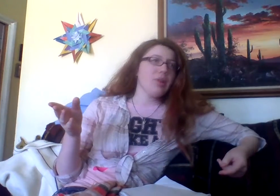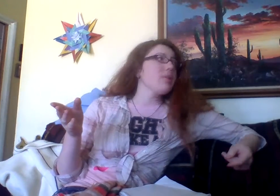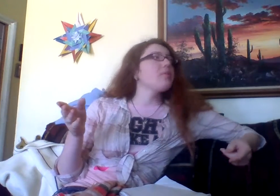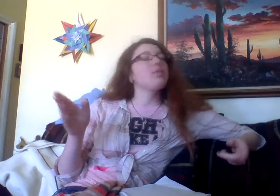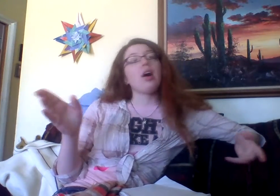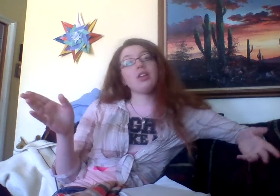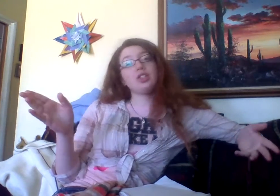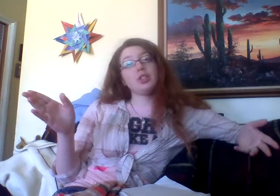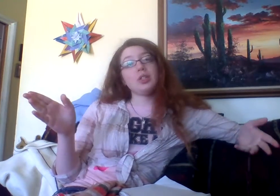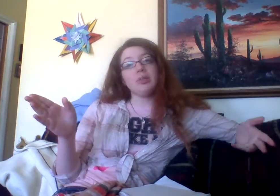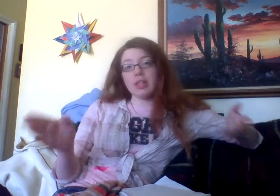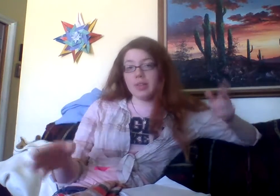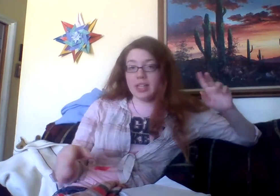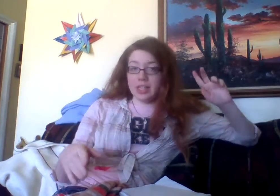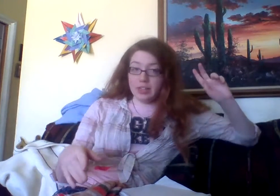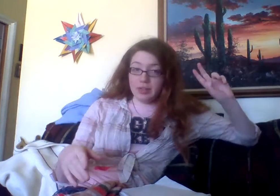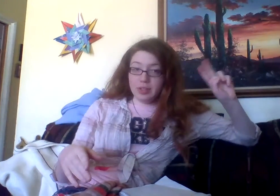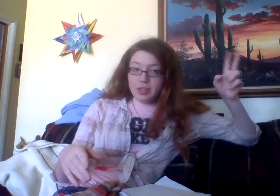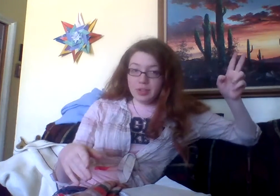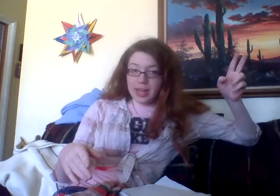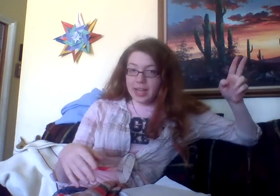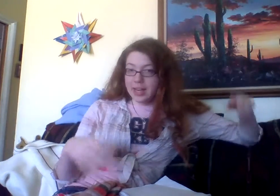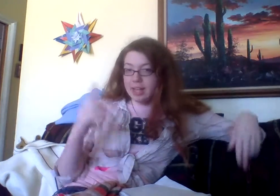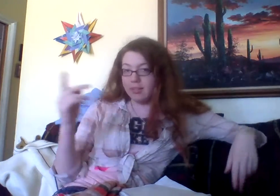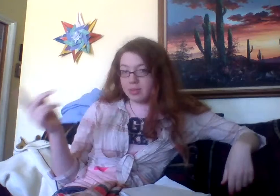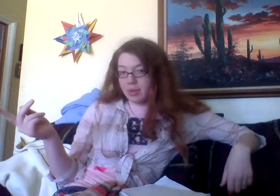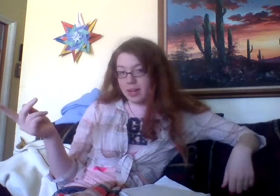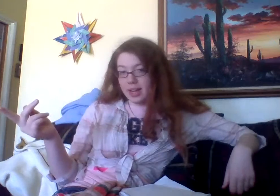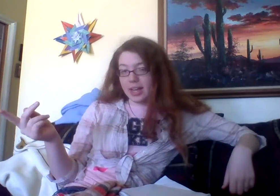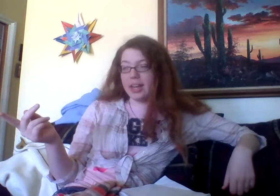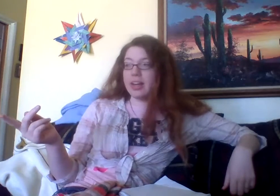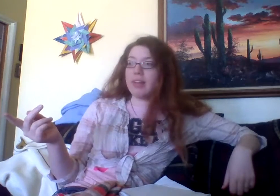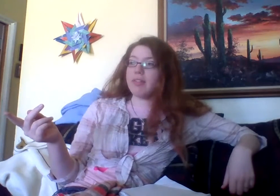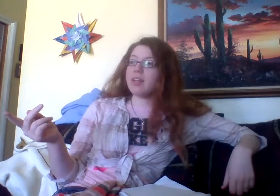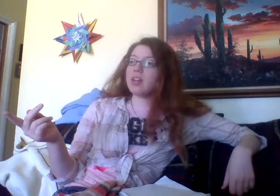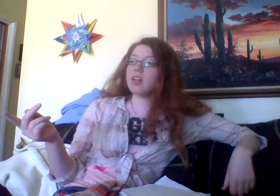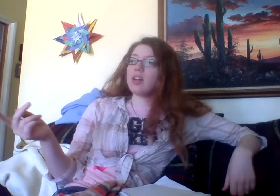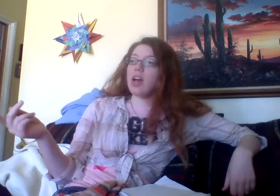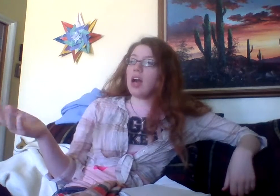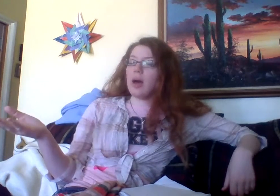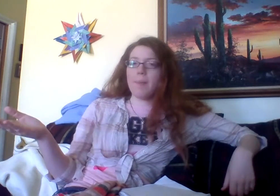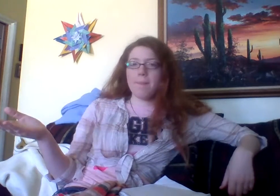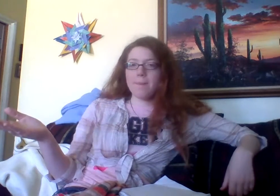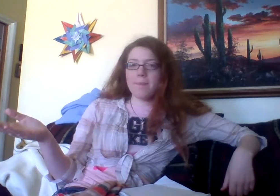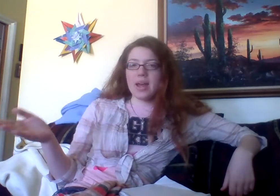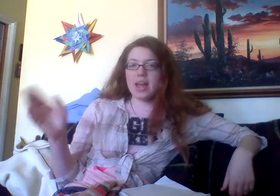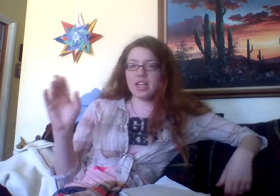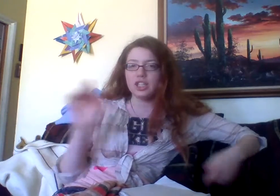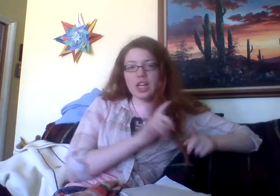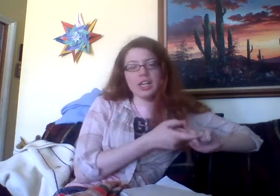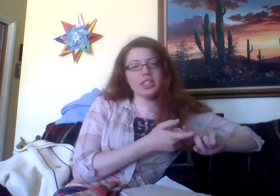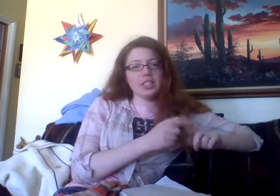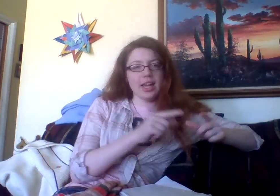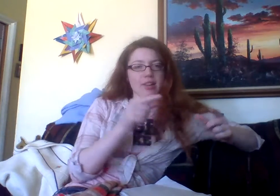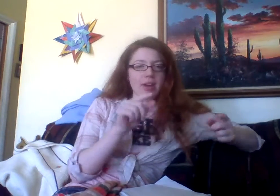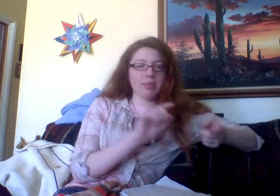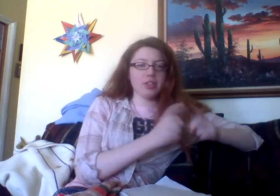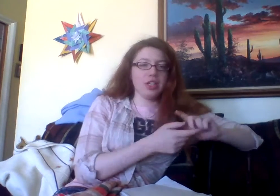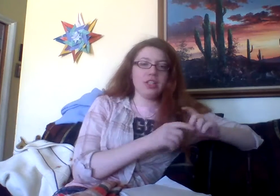we're not sure whether we need to use two negatives, one negative, um, and it changes and grammar